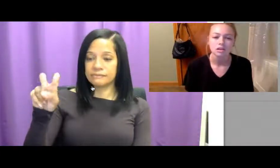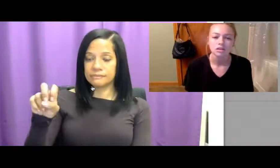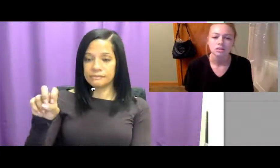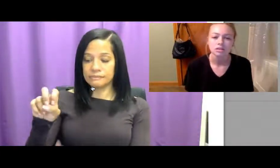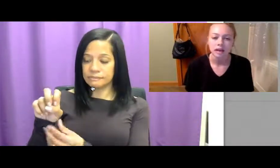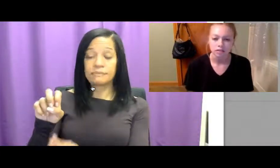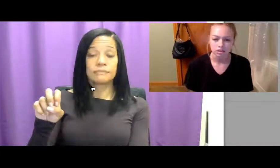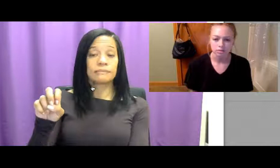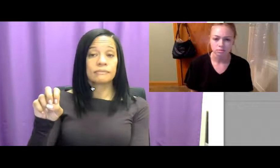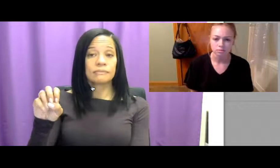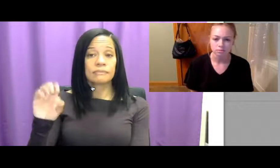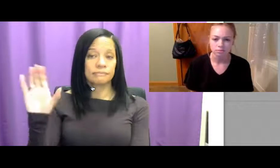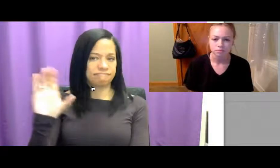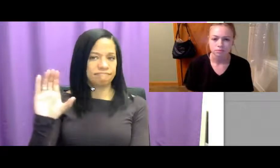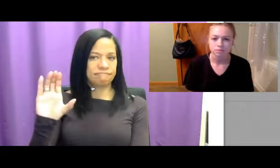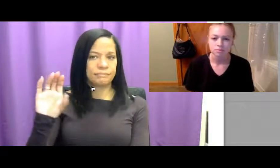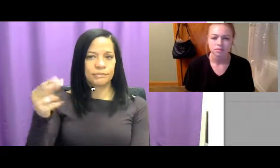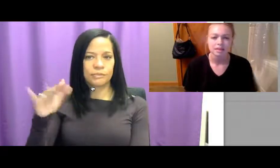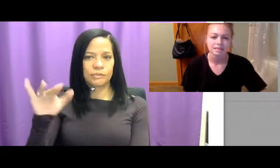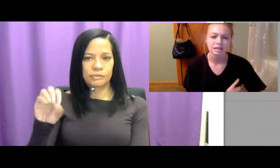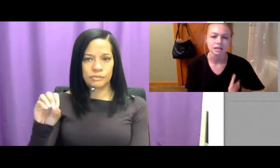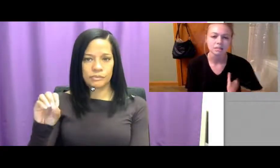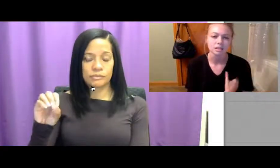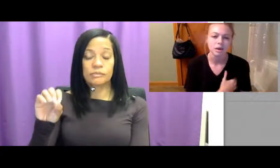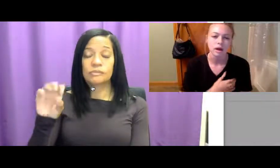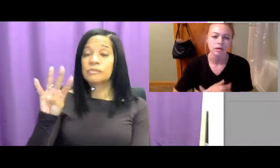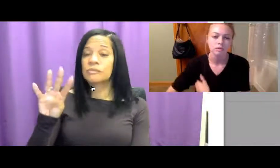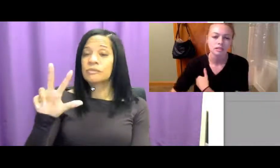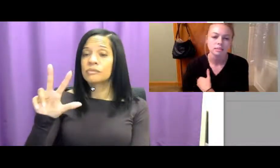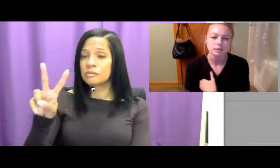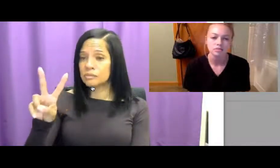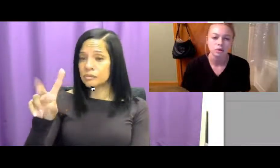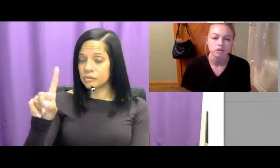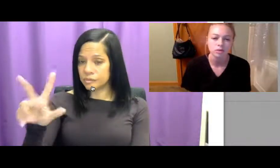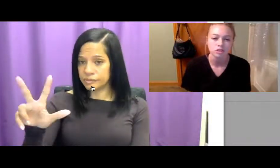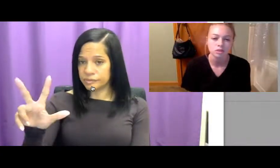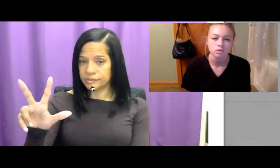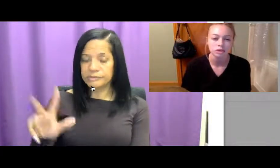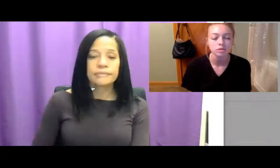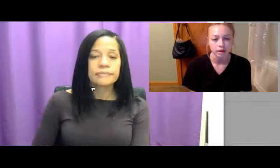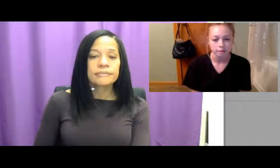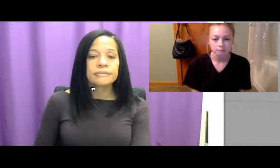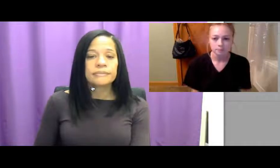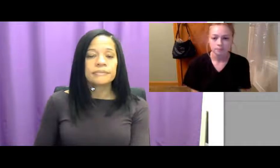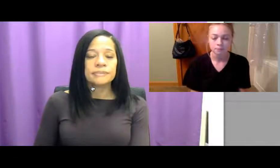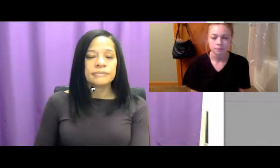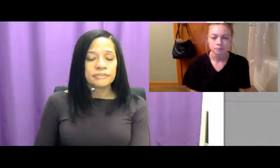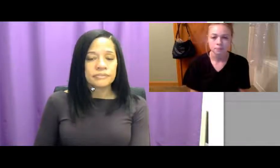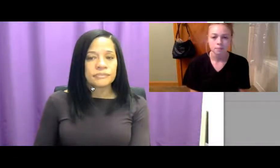St. Lawrence Avenue. That's in Columbus, Ohio. The zip code is 43213.